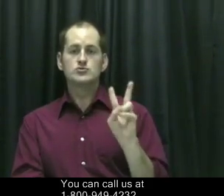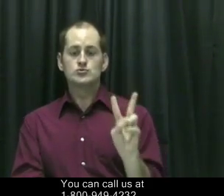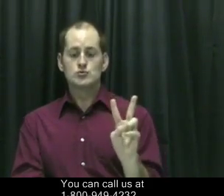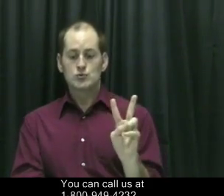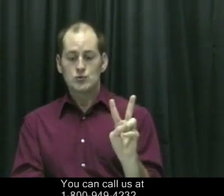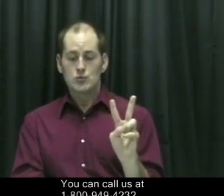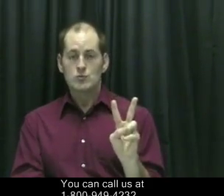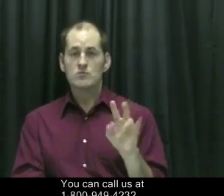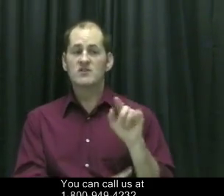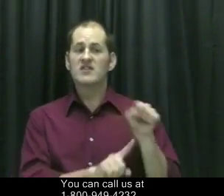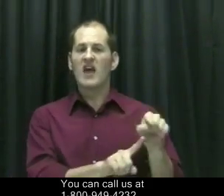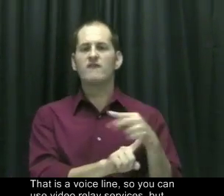1-800-949-4232.